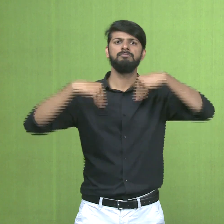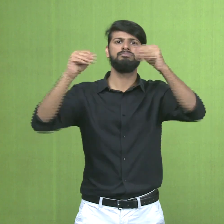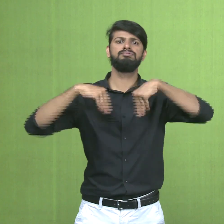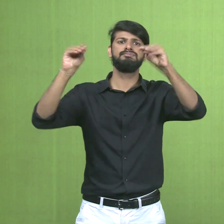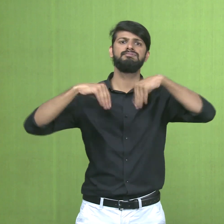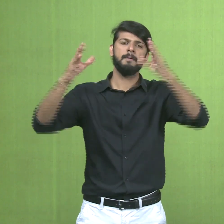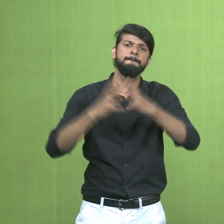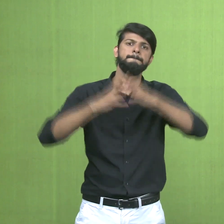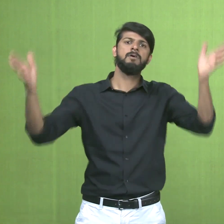done.